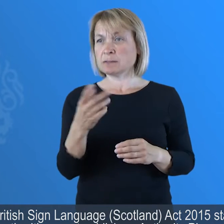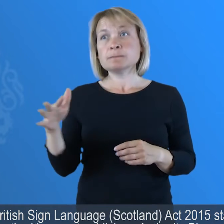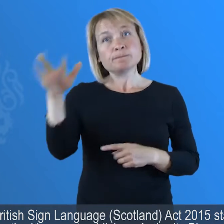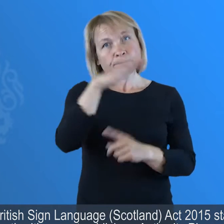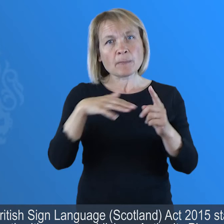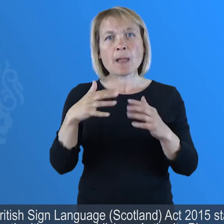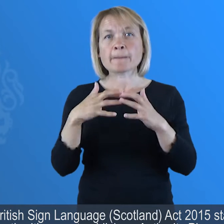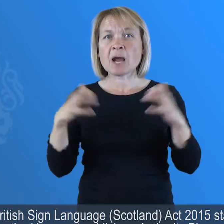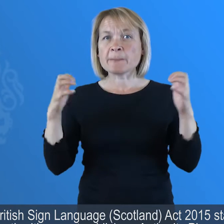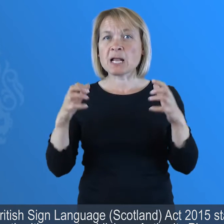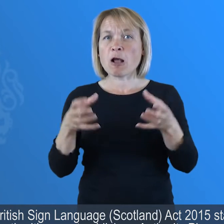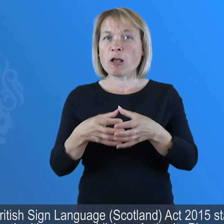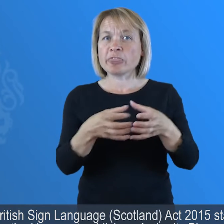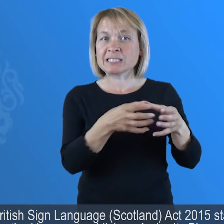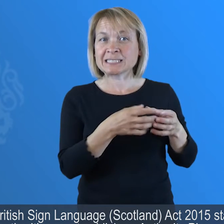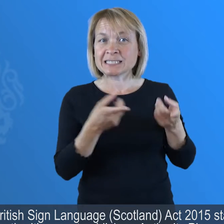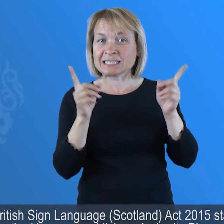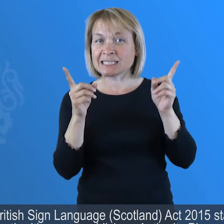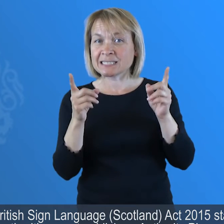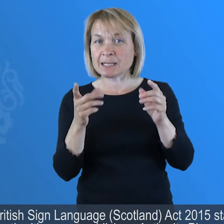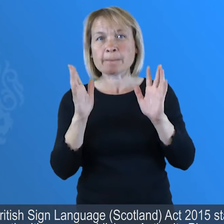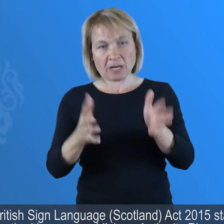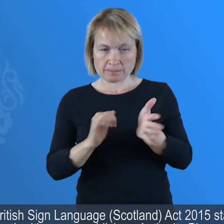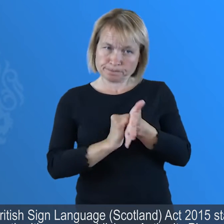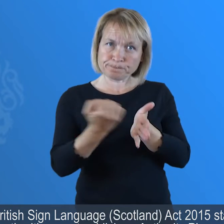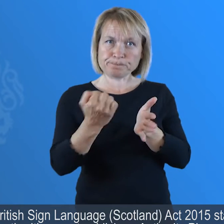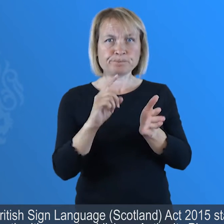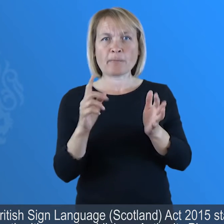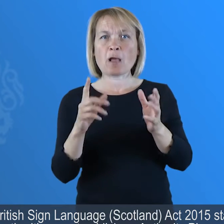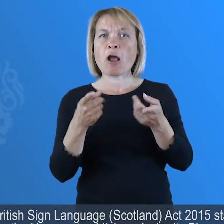that public authorities must publish an authority plan